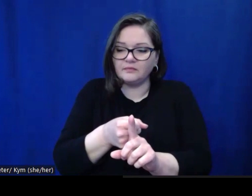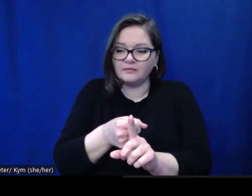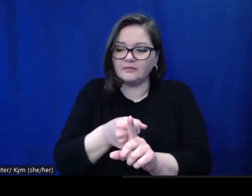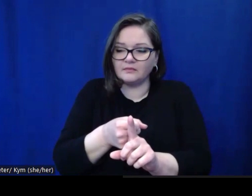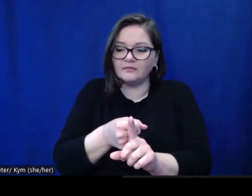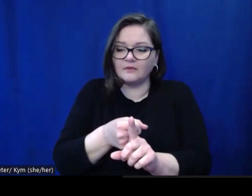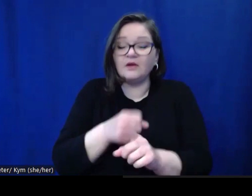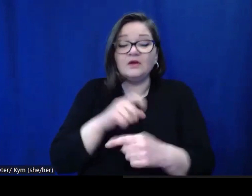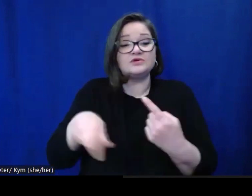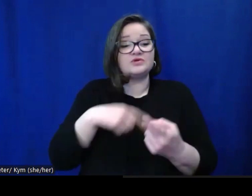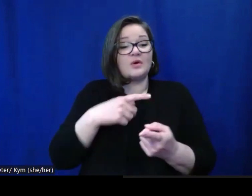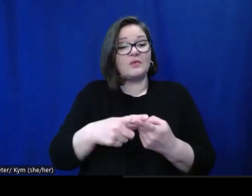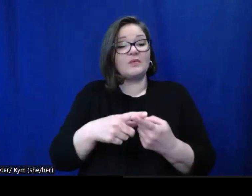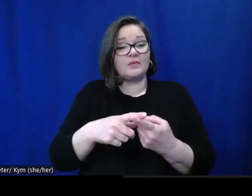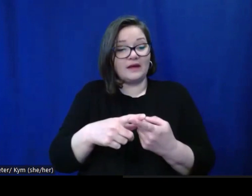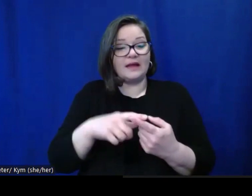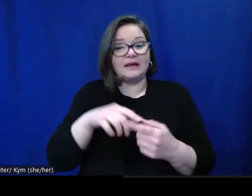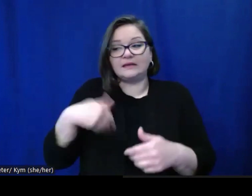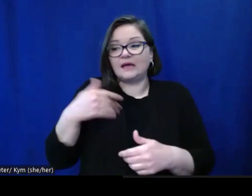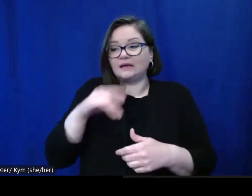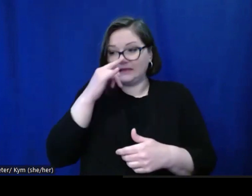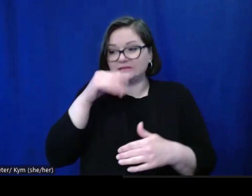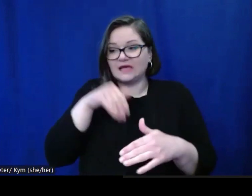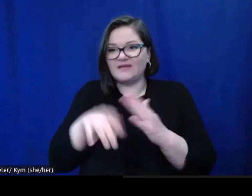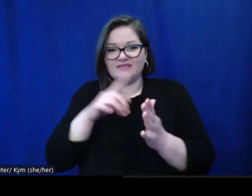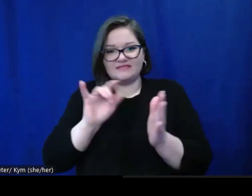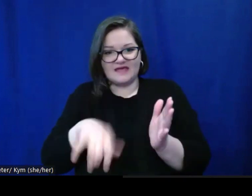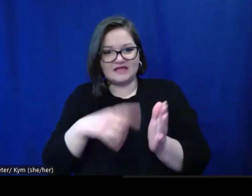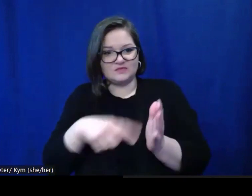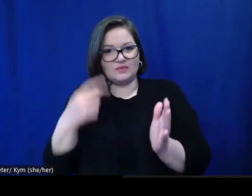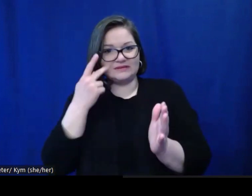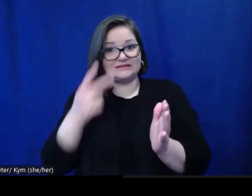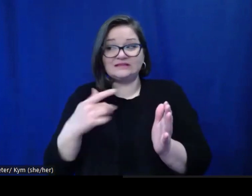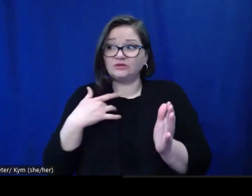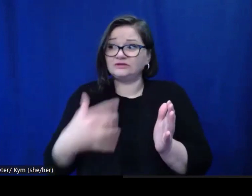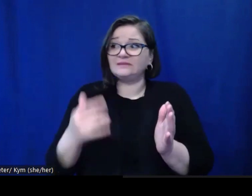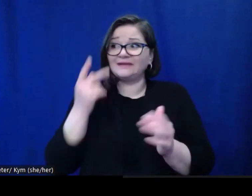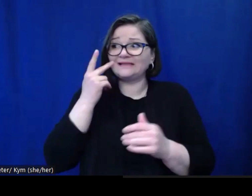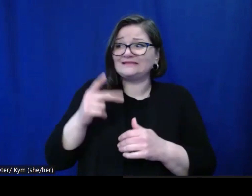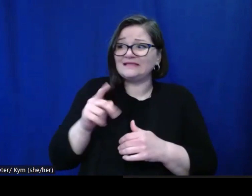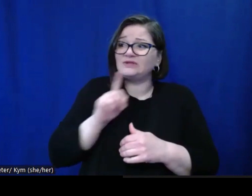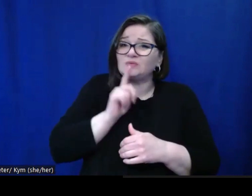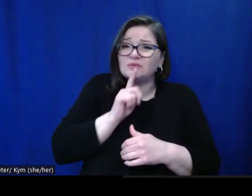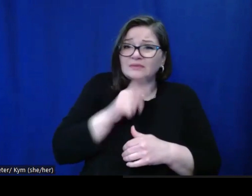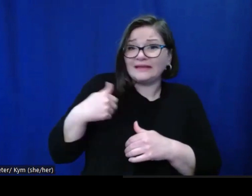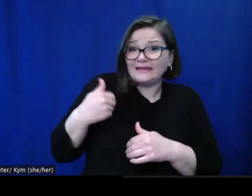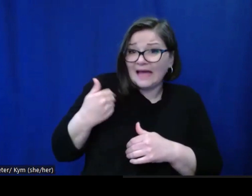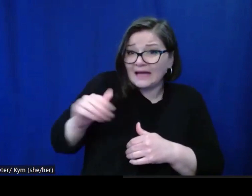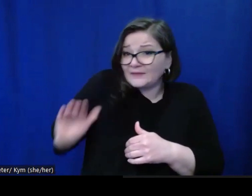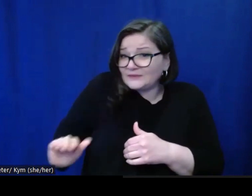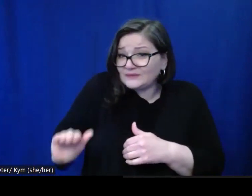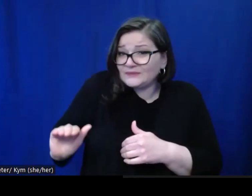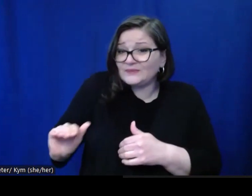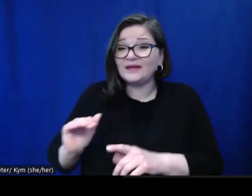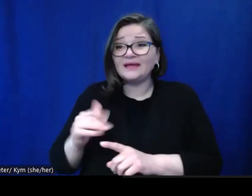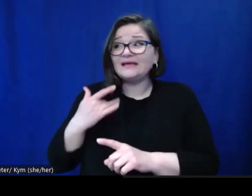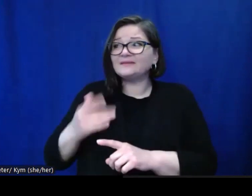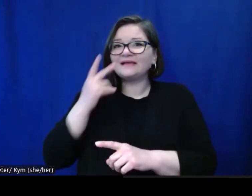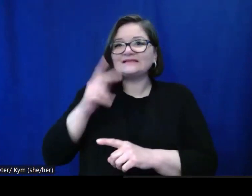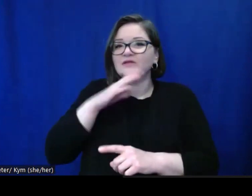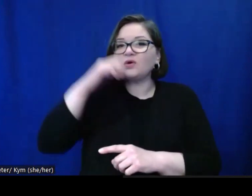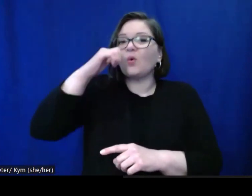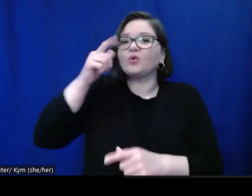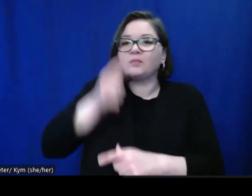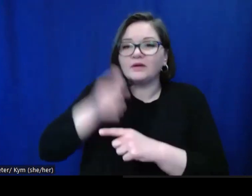young children come in. So typically, you don't see the really little ones that come into my office. I am typically seeing their older